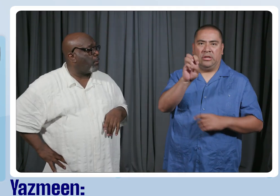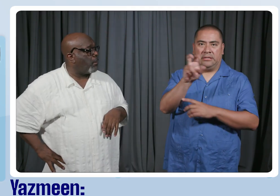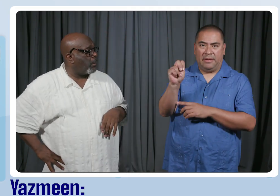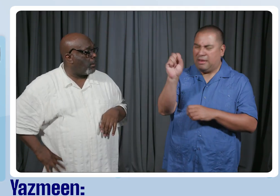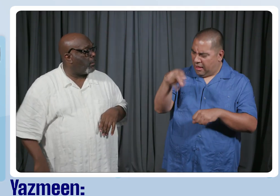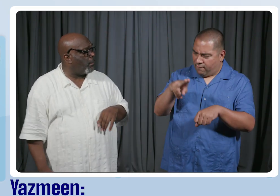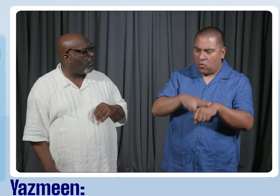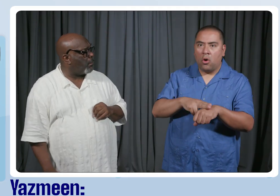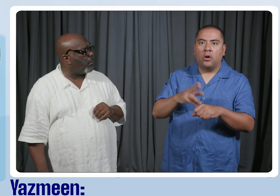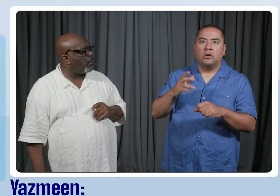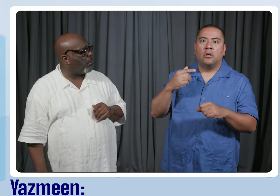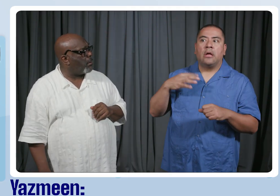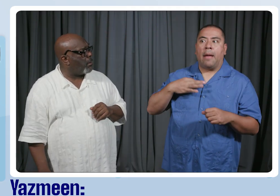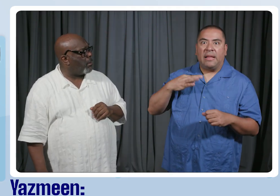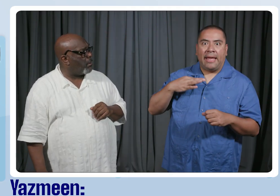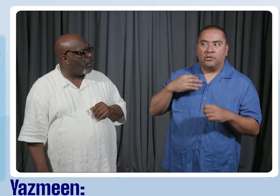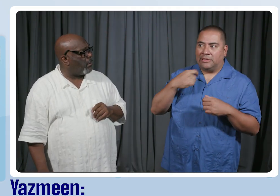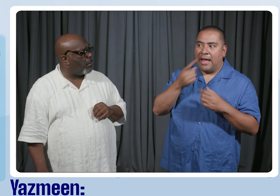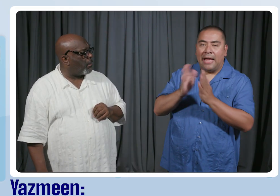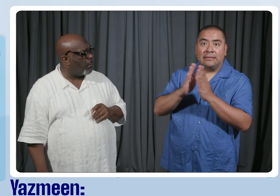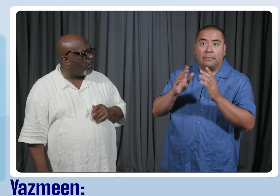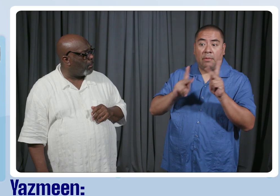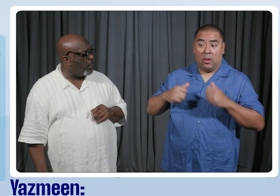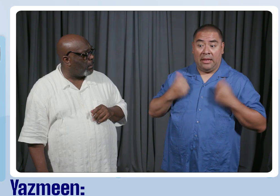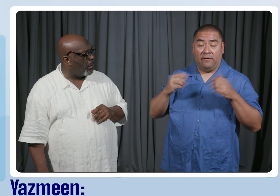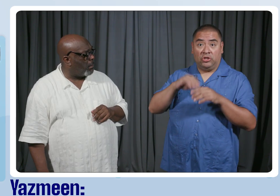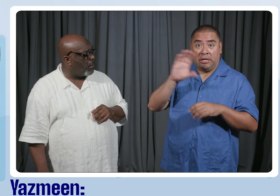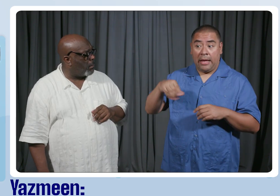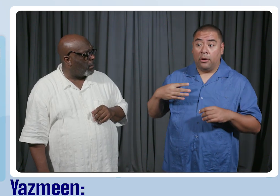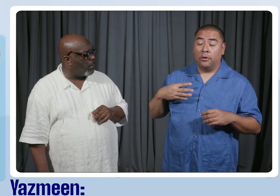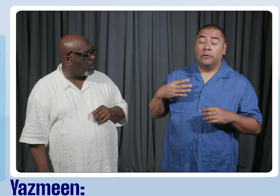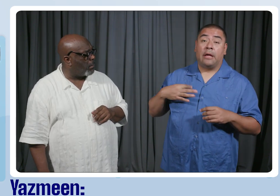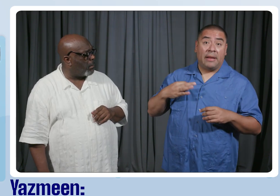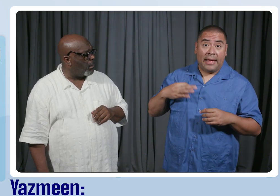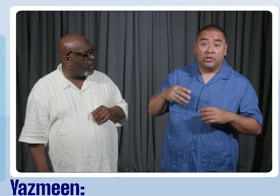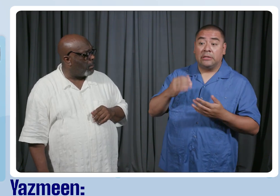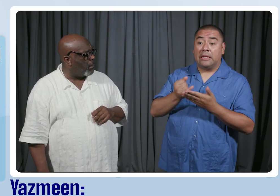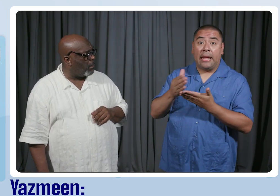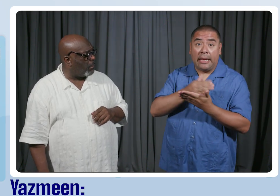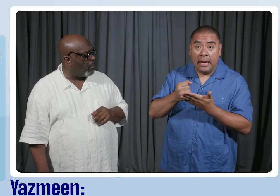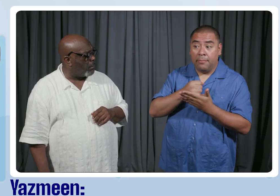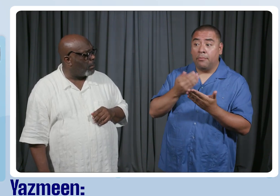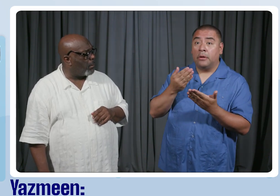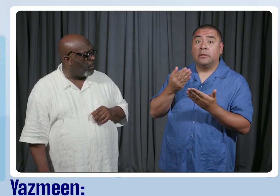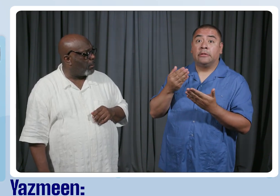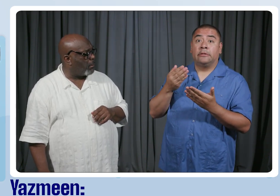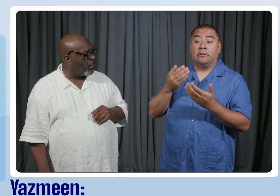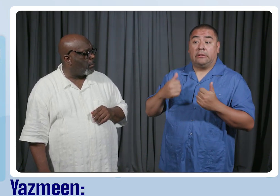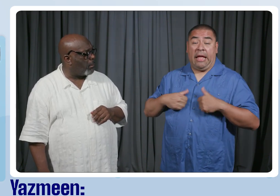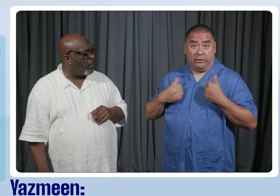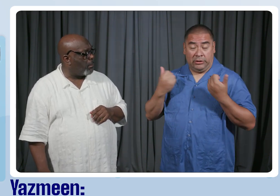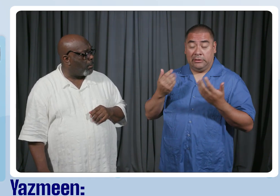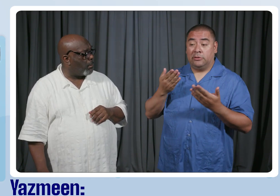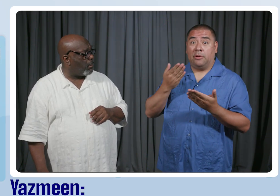provide the application, proof of age, income, home insurance, and proof of disabling condition. By proof of age,